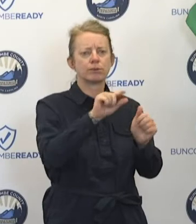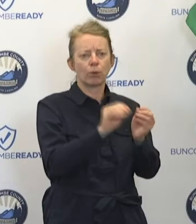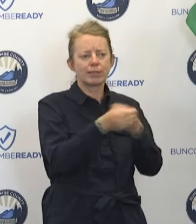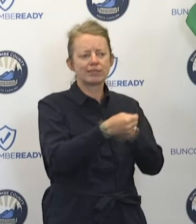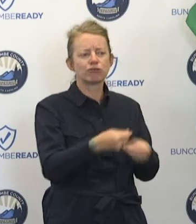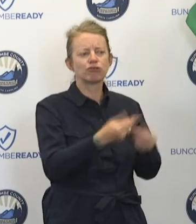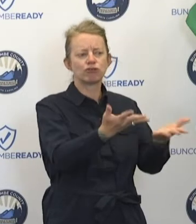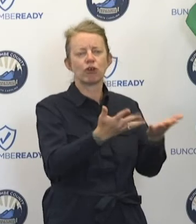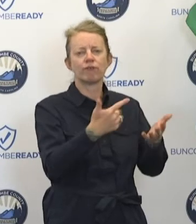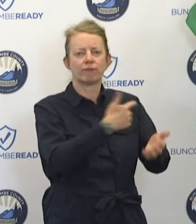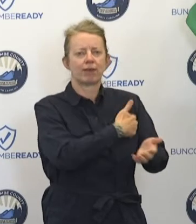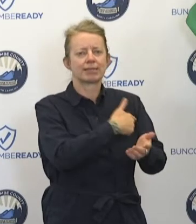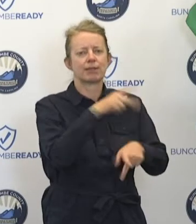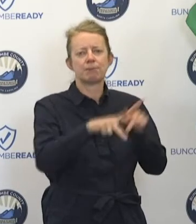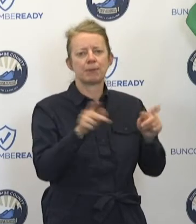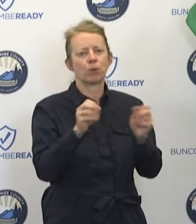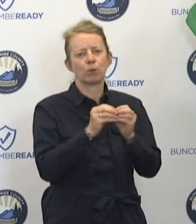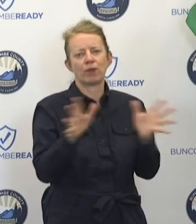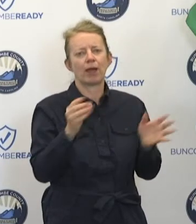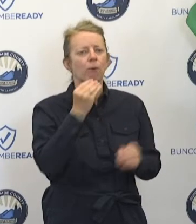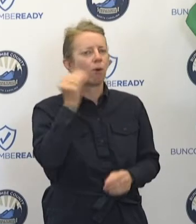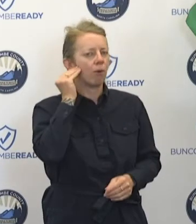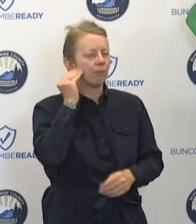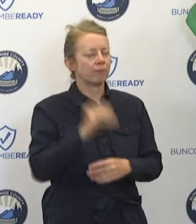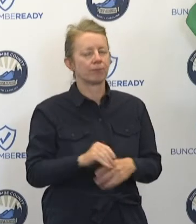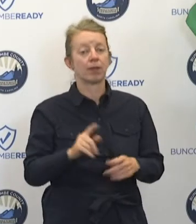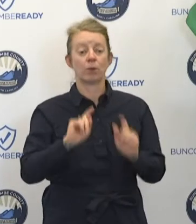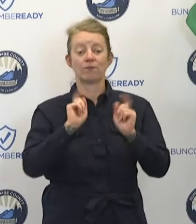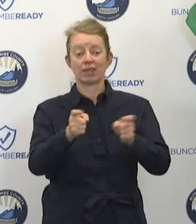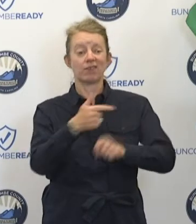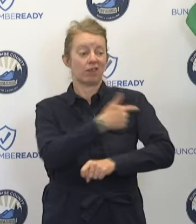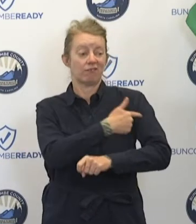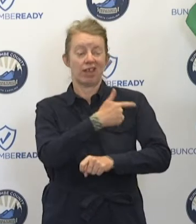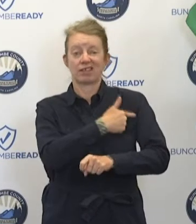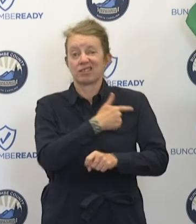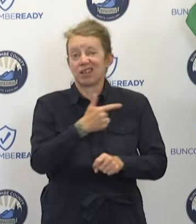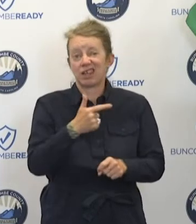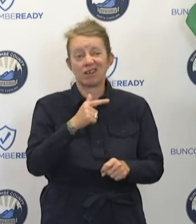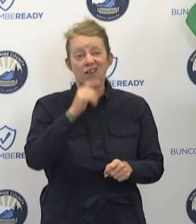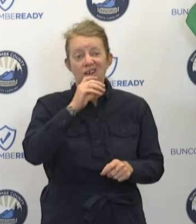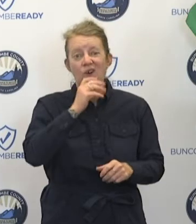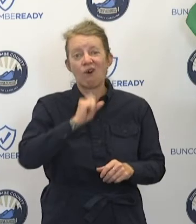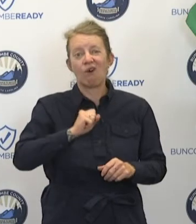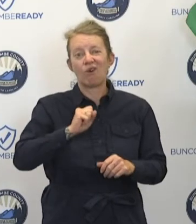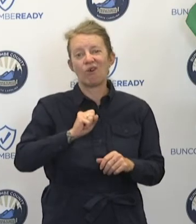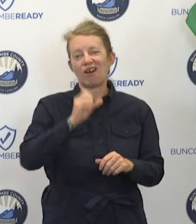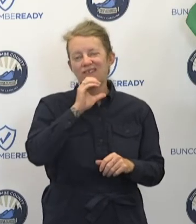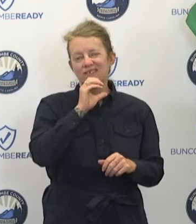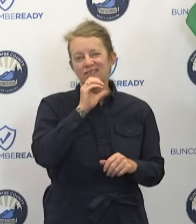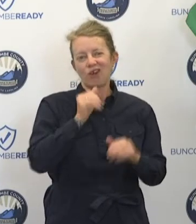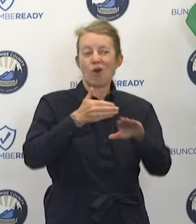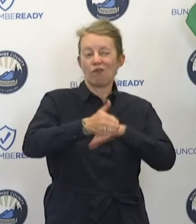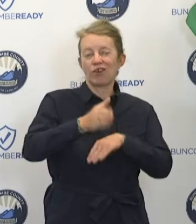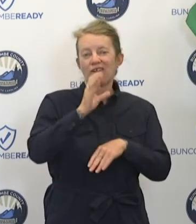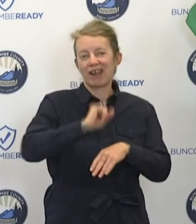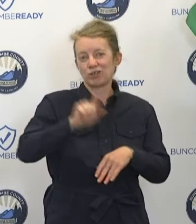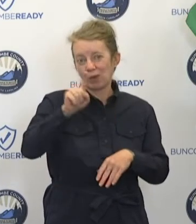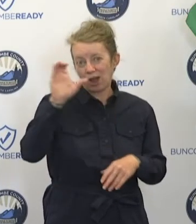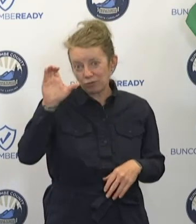population. We have vaccinated people who are well over 100 years of age, and we have vaccinated